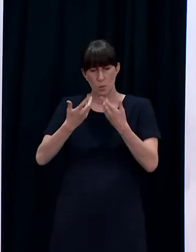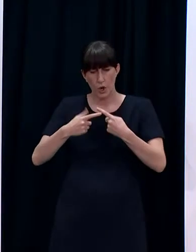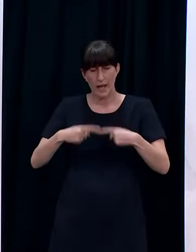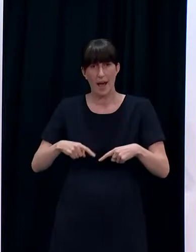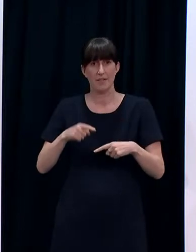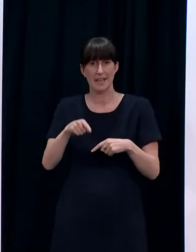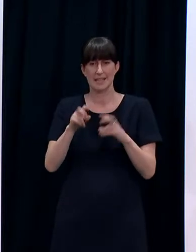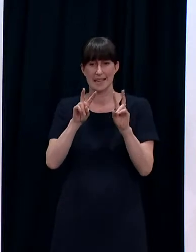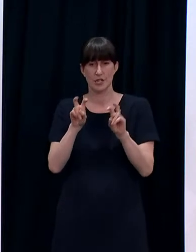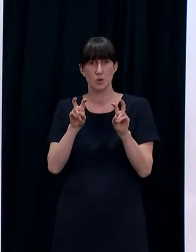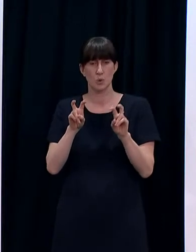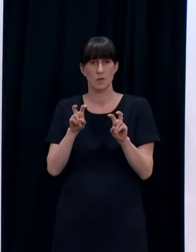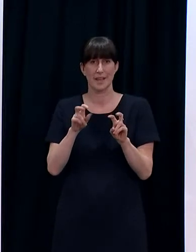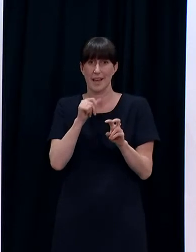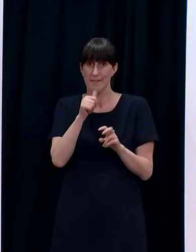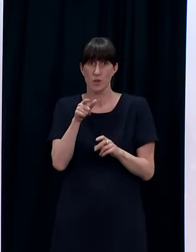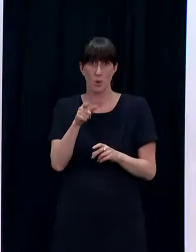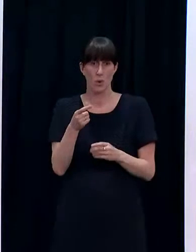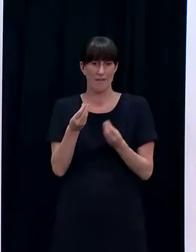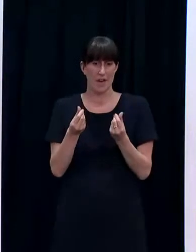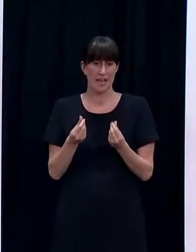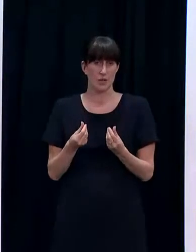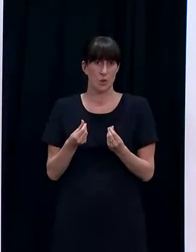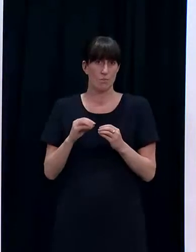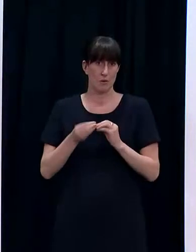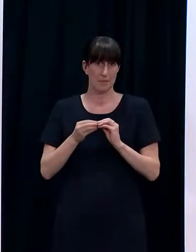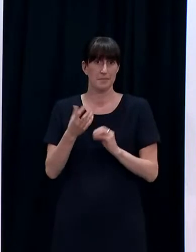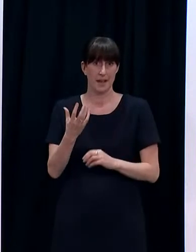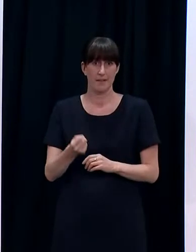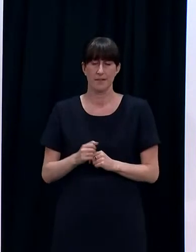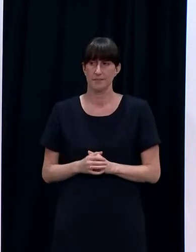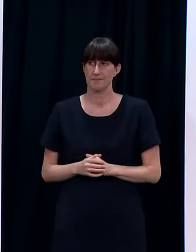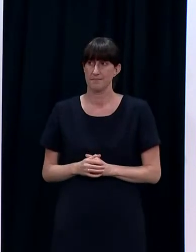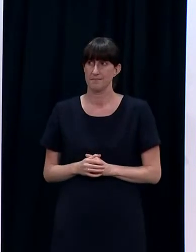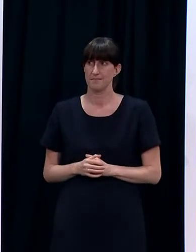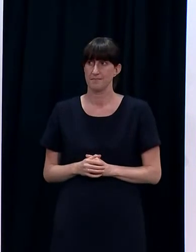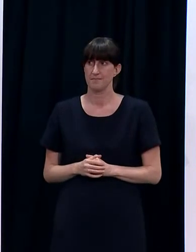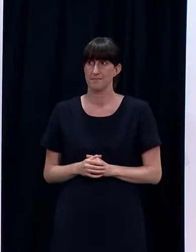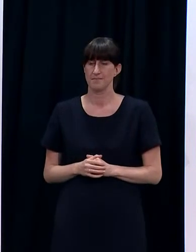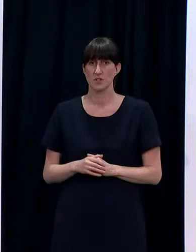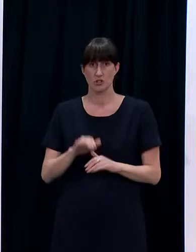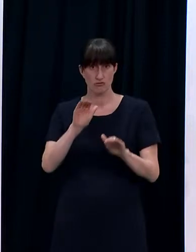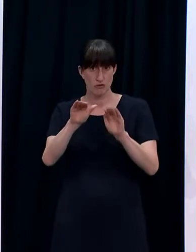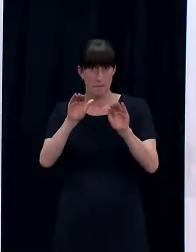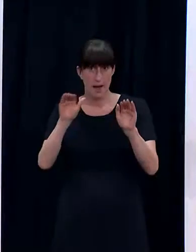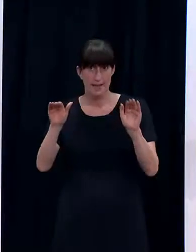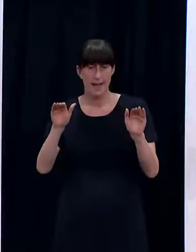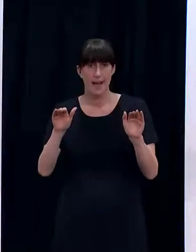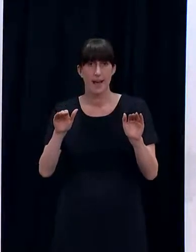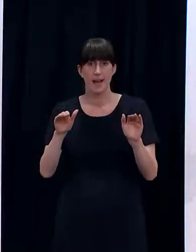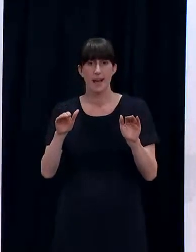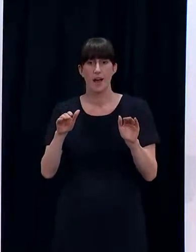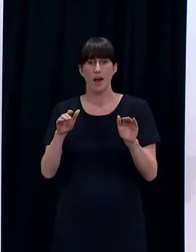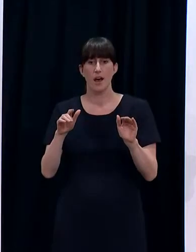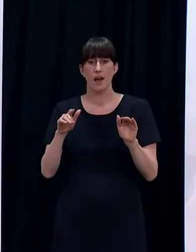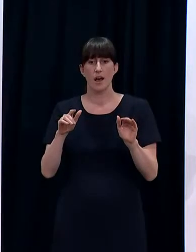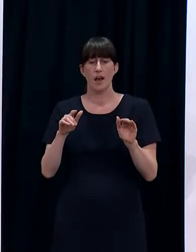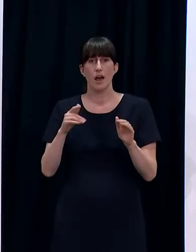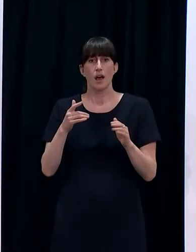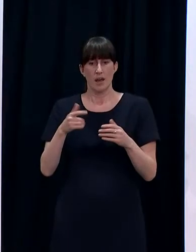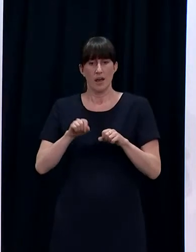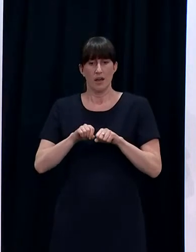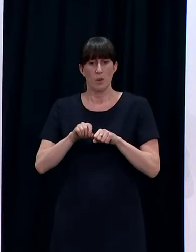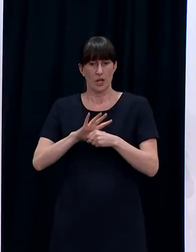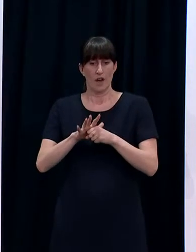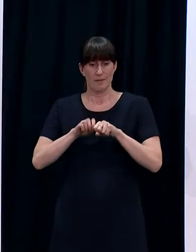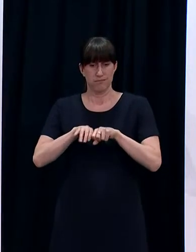yourself getting into financial difficulty. I'd like to remind everybody that when it comes to the economic impacts of an outbreak like